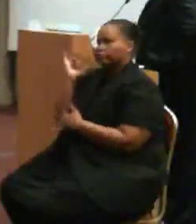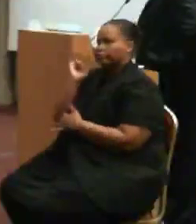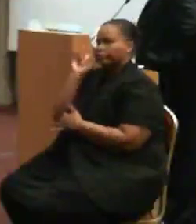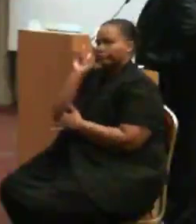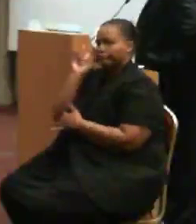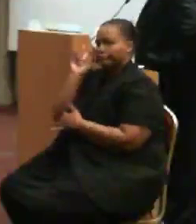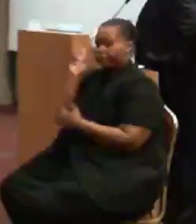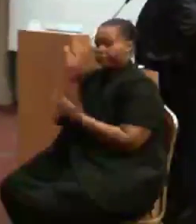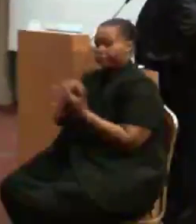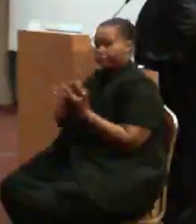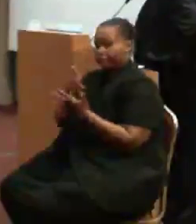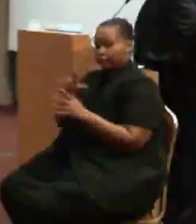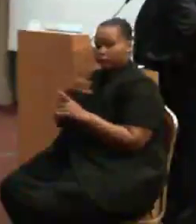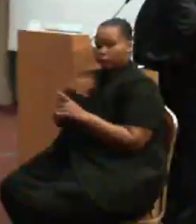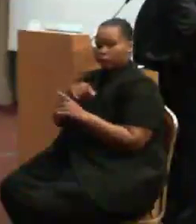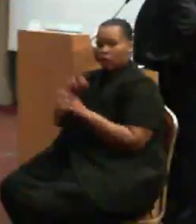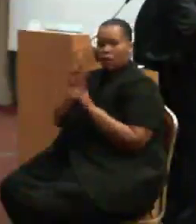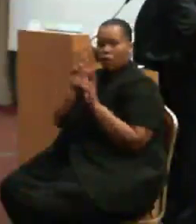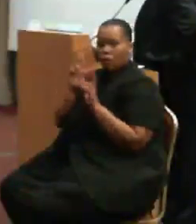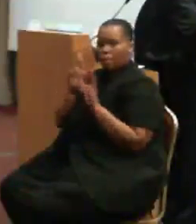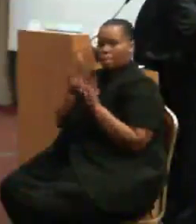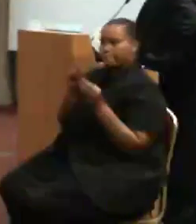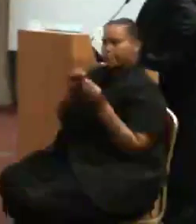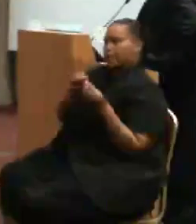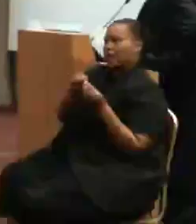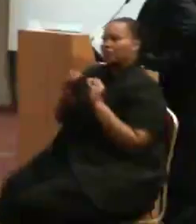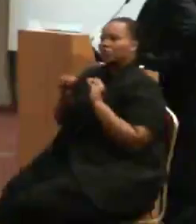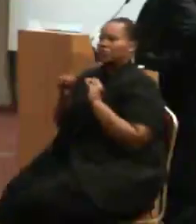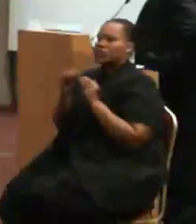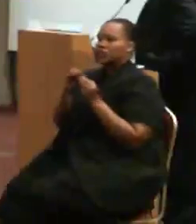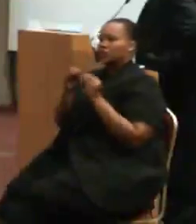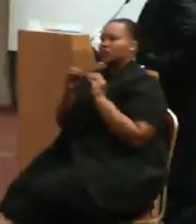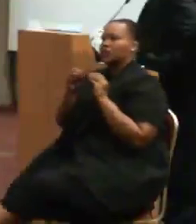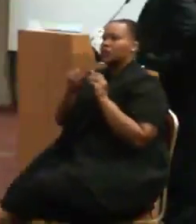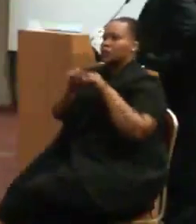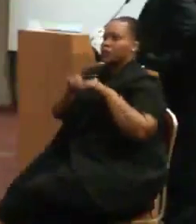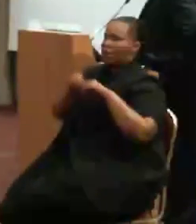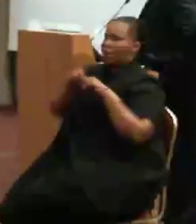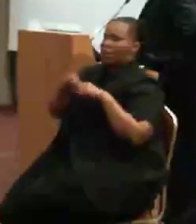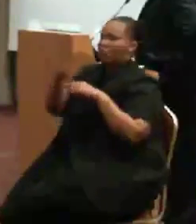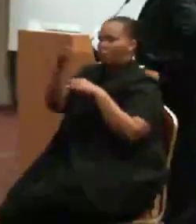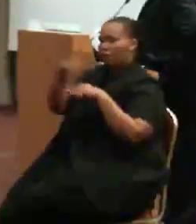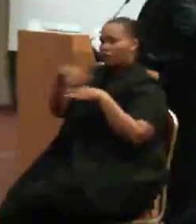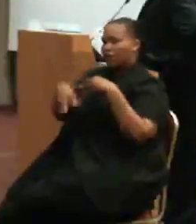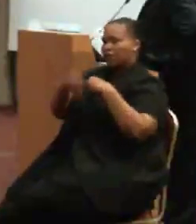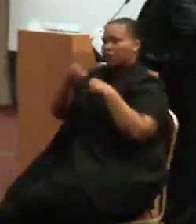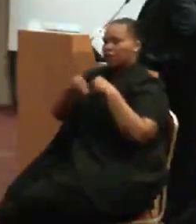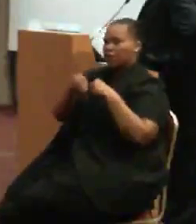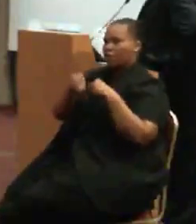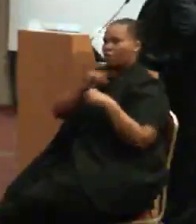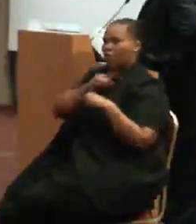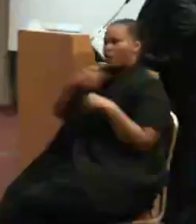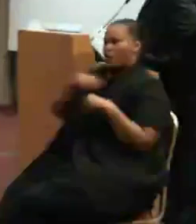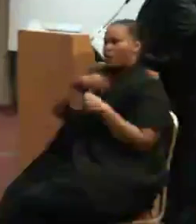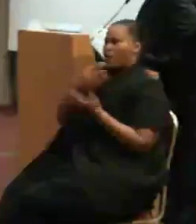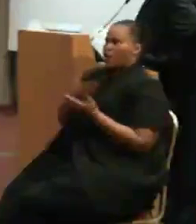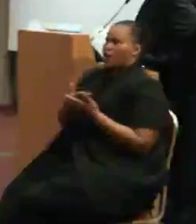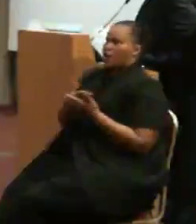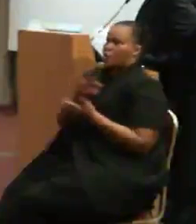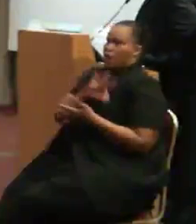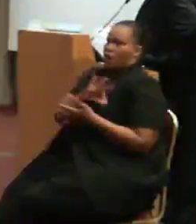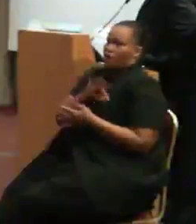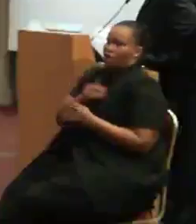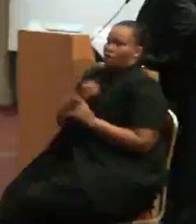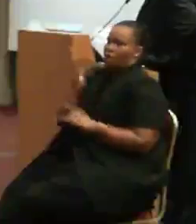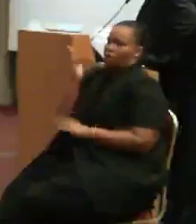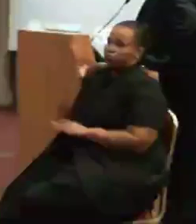that it will be adjusted based on some of the additional information so that we can benefit from your presentation here